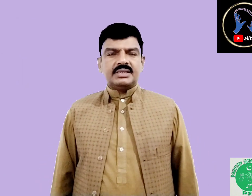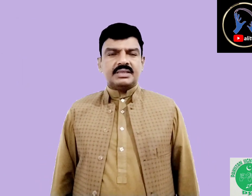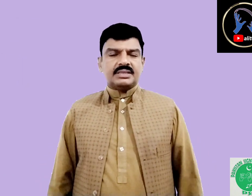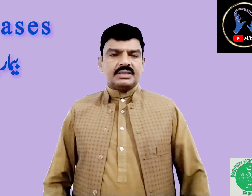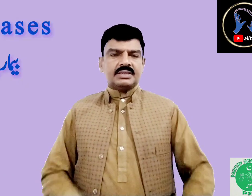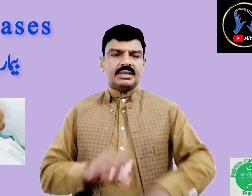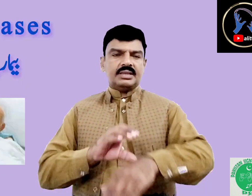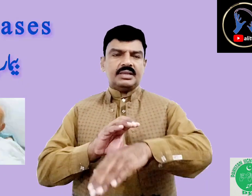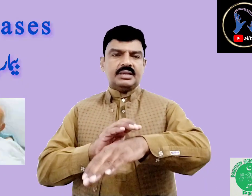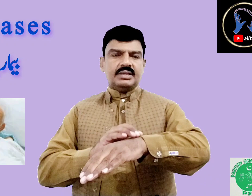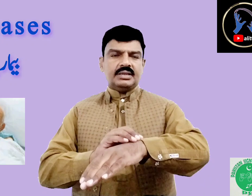diseases